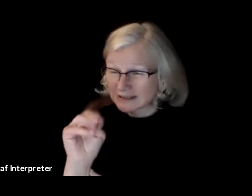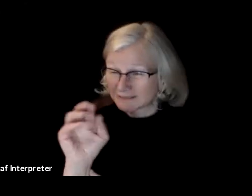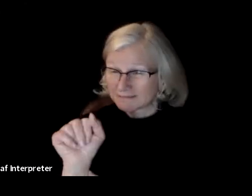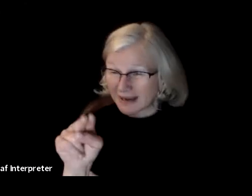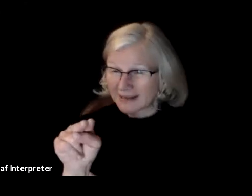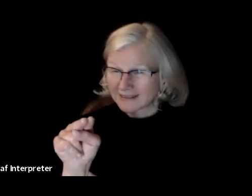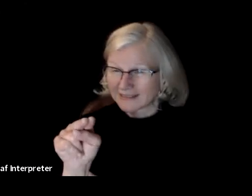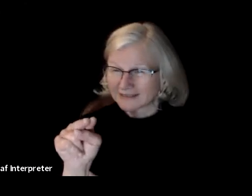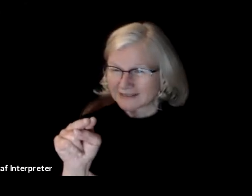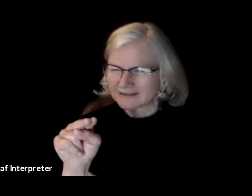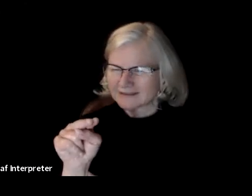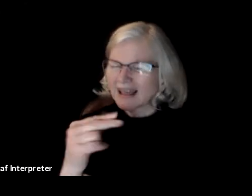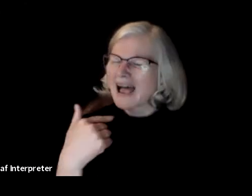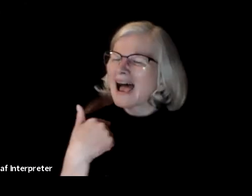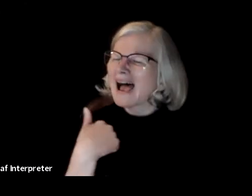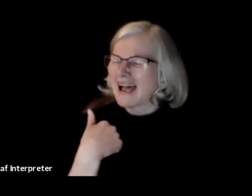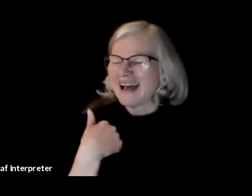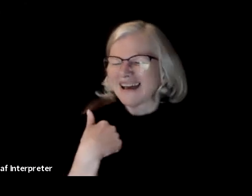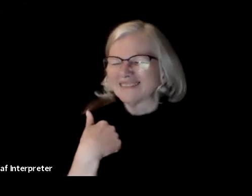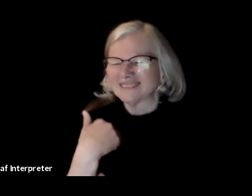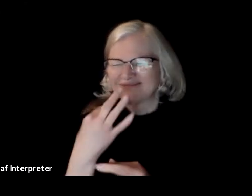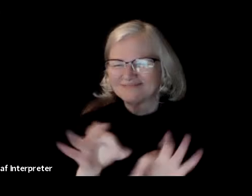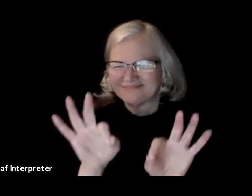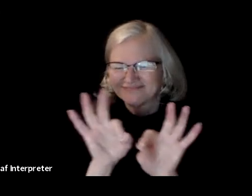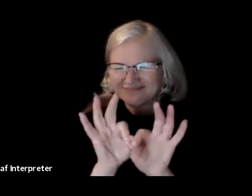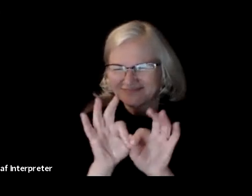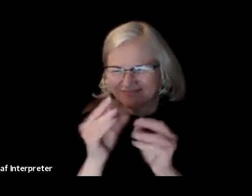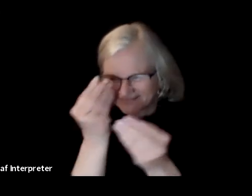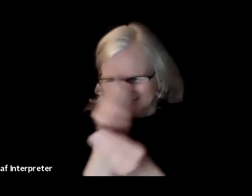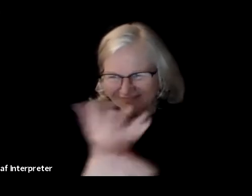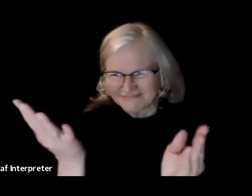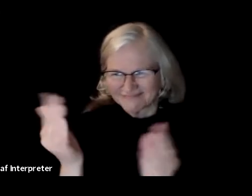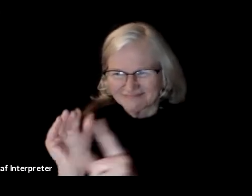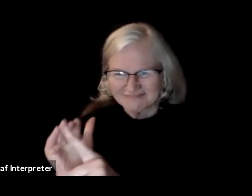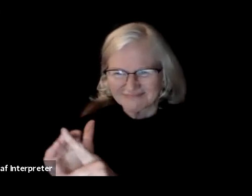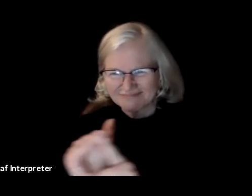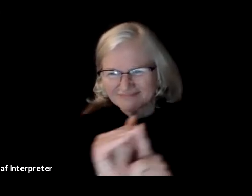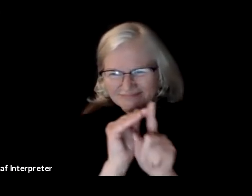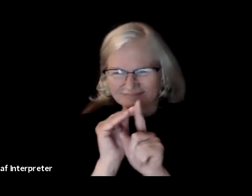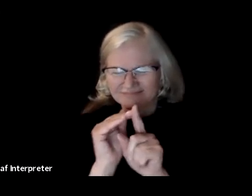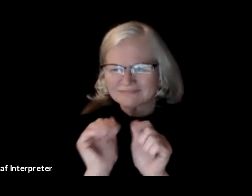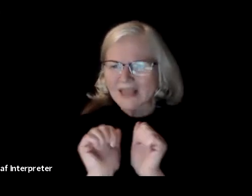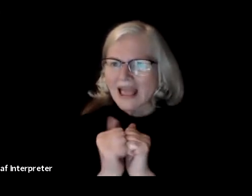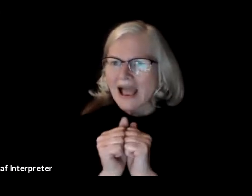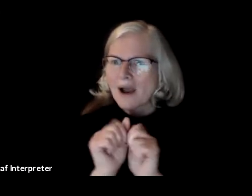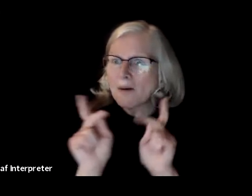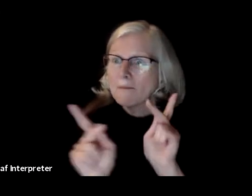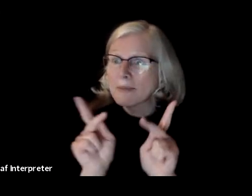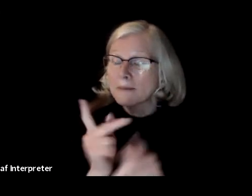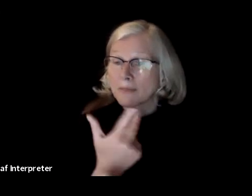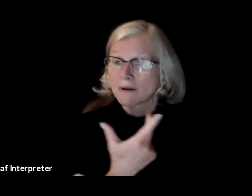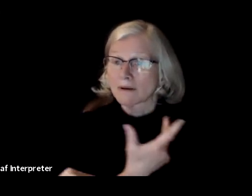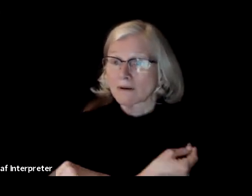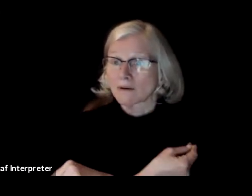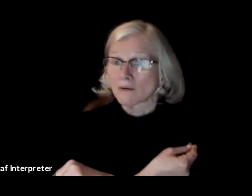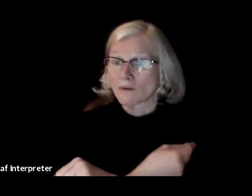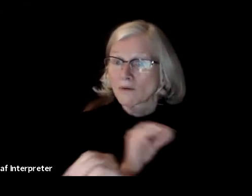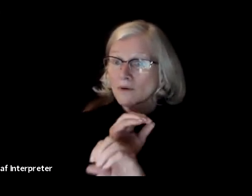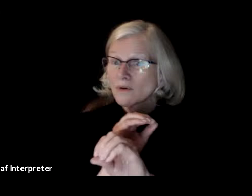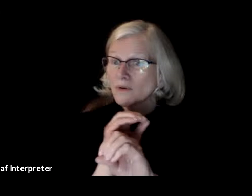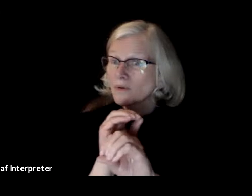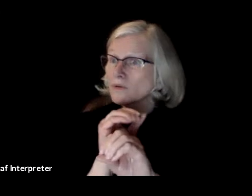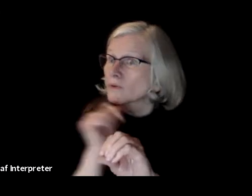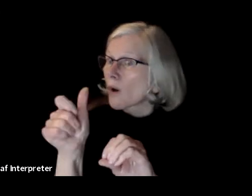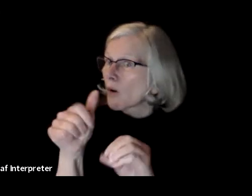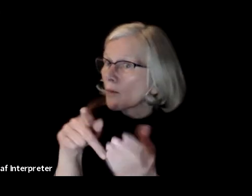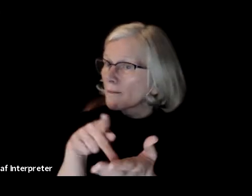on how consumers should be experiencing COVID-19 vaccines at no cost. Chris, back to you.